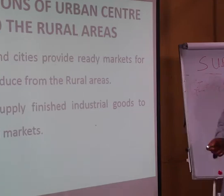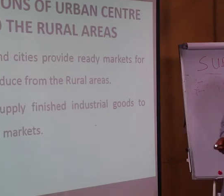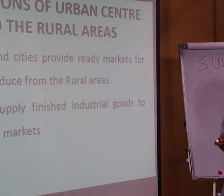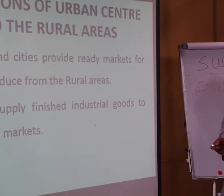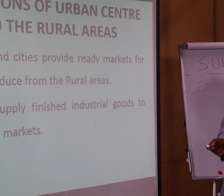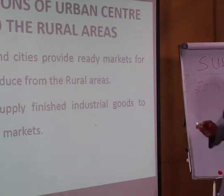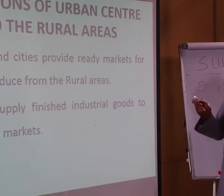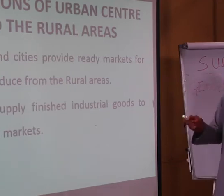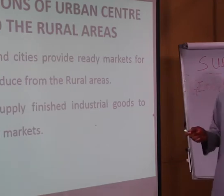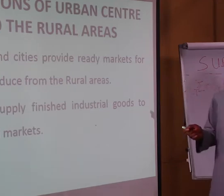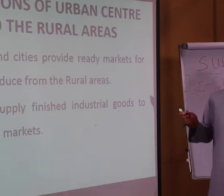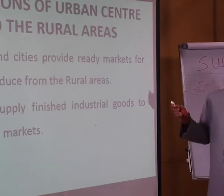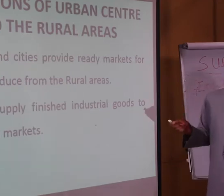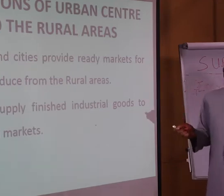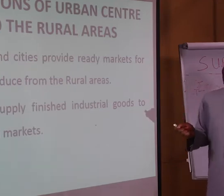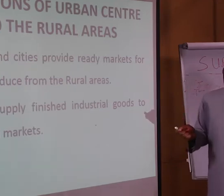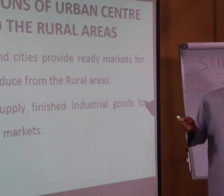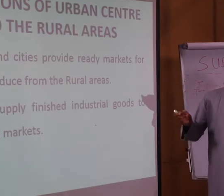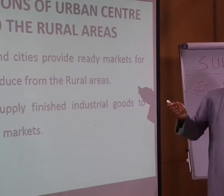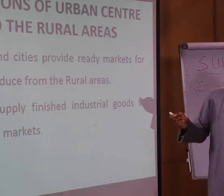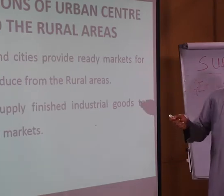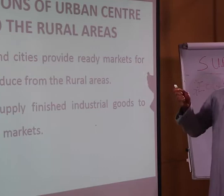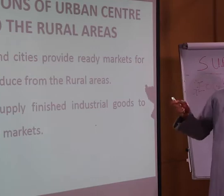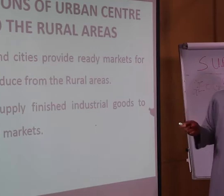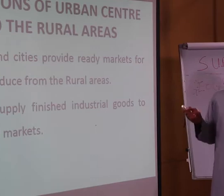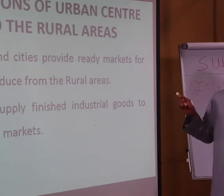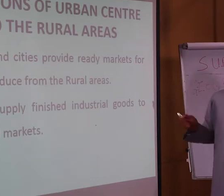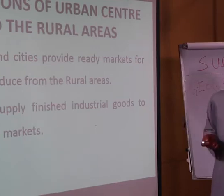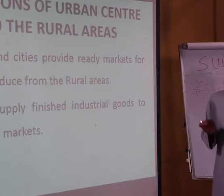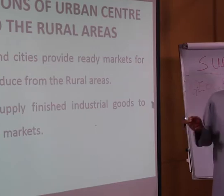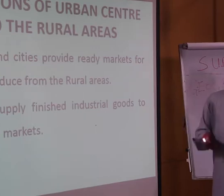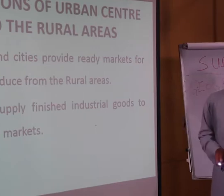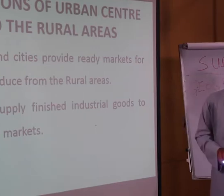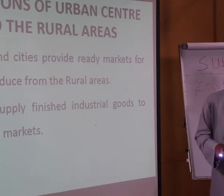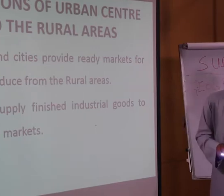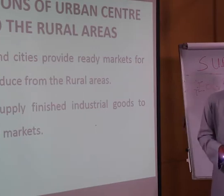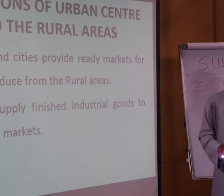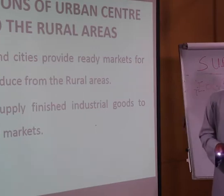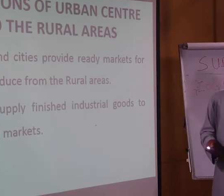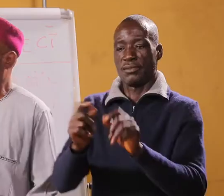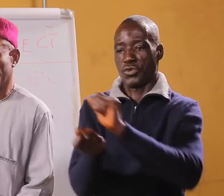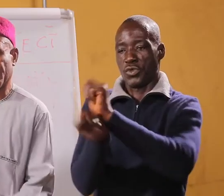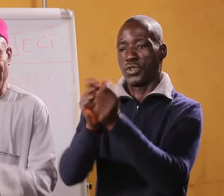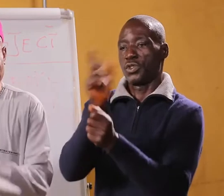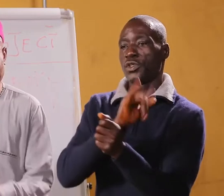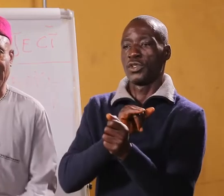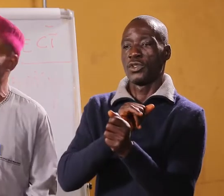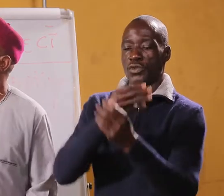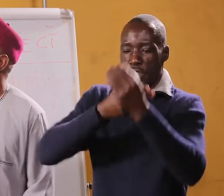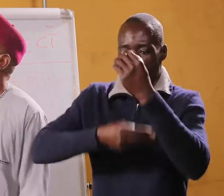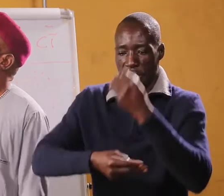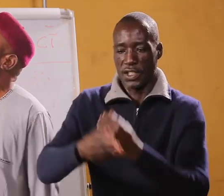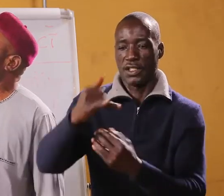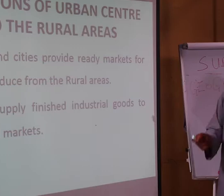The function of urban center to rural area this time around, it is vice